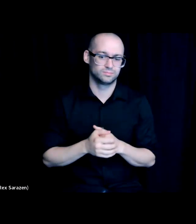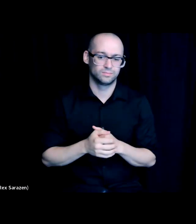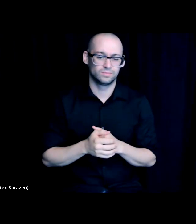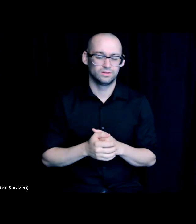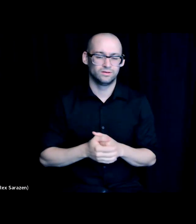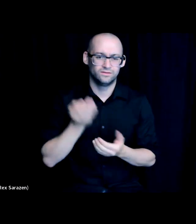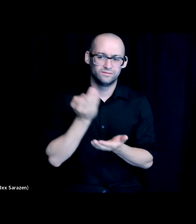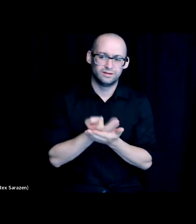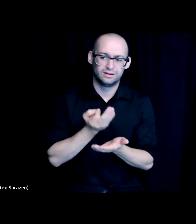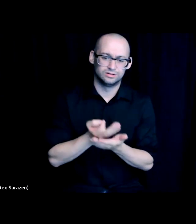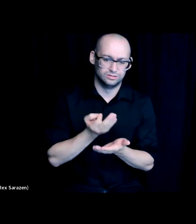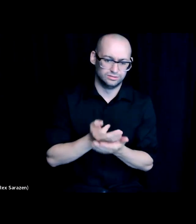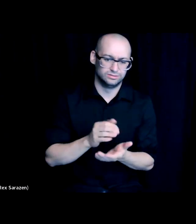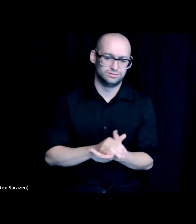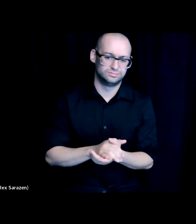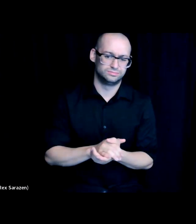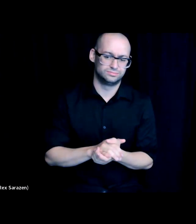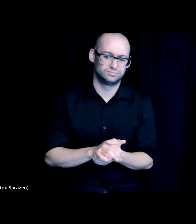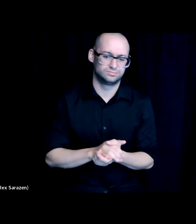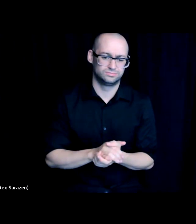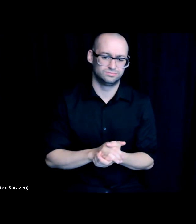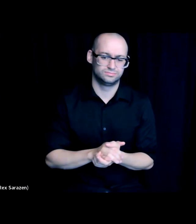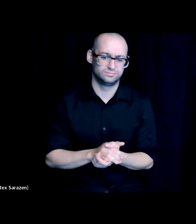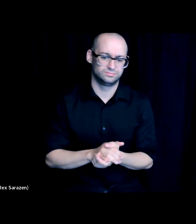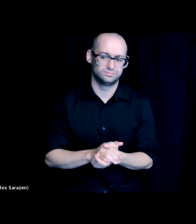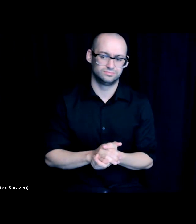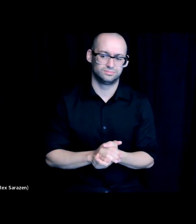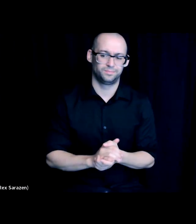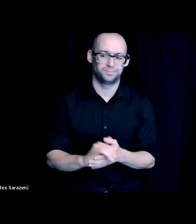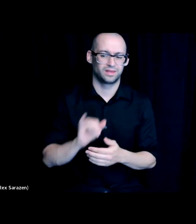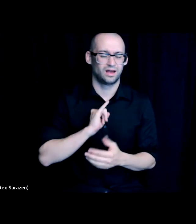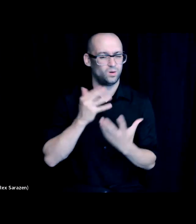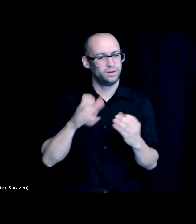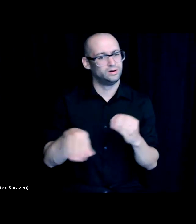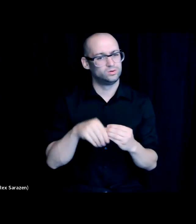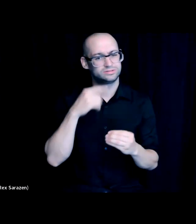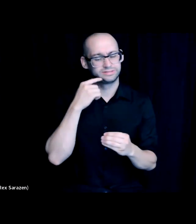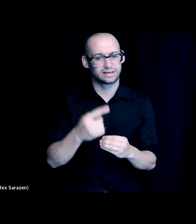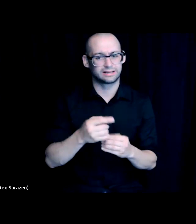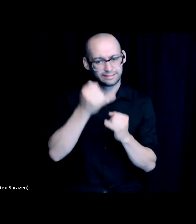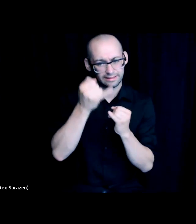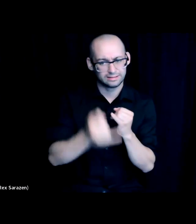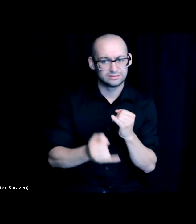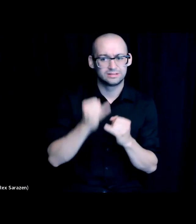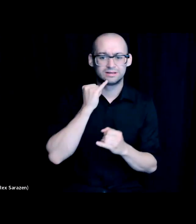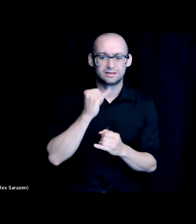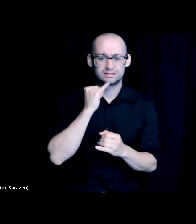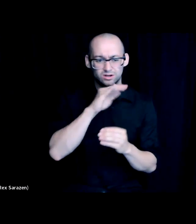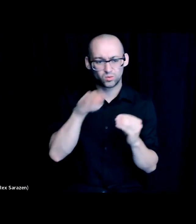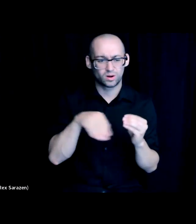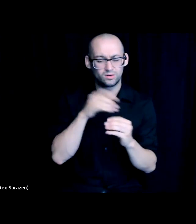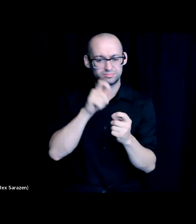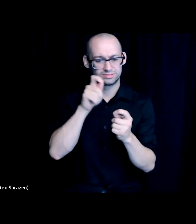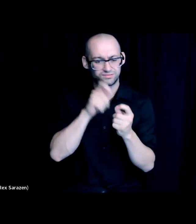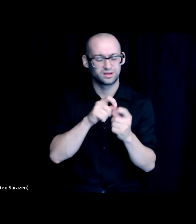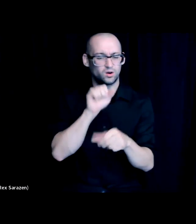of those different resources. I would also say, lastly, is around specifically with workforce,